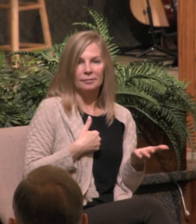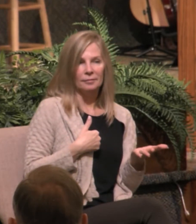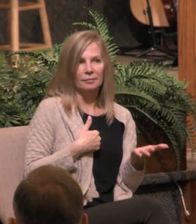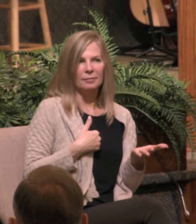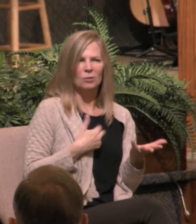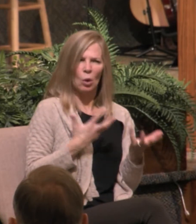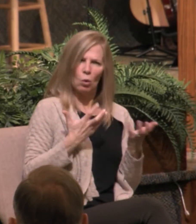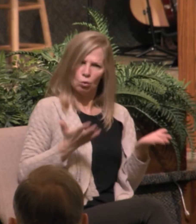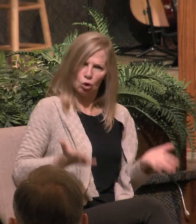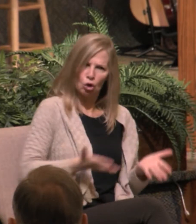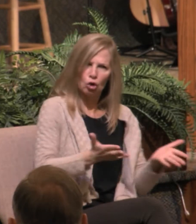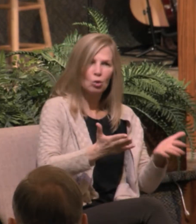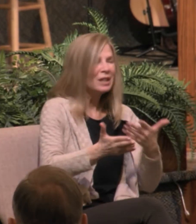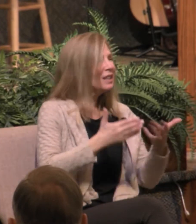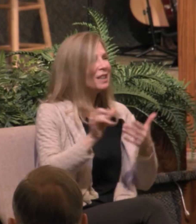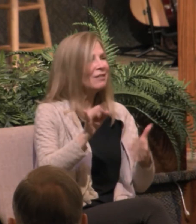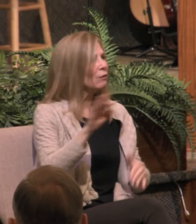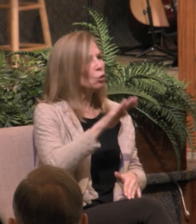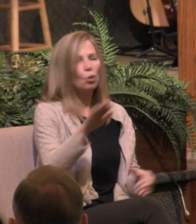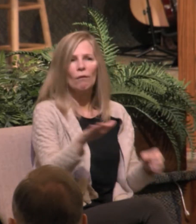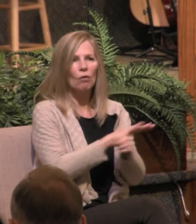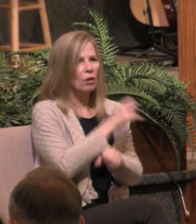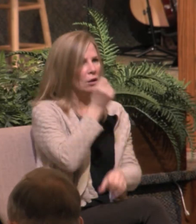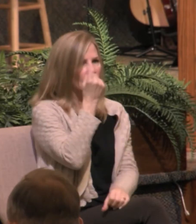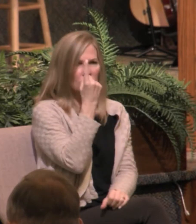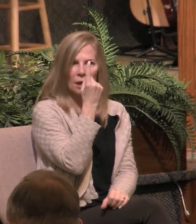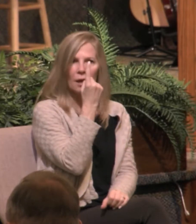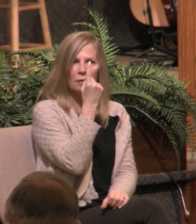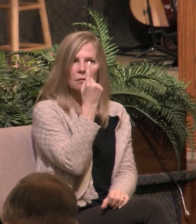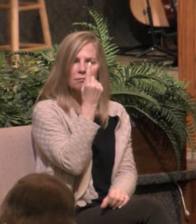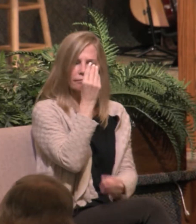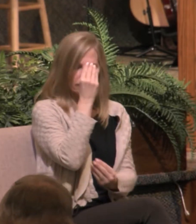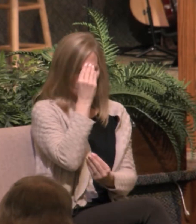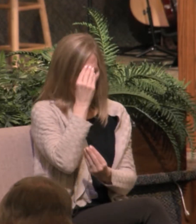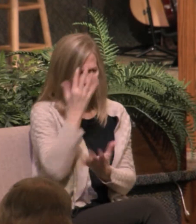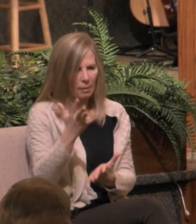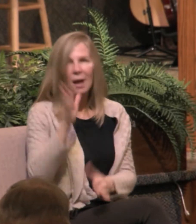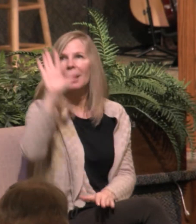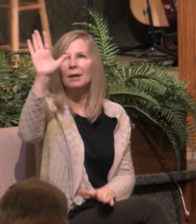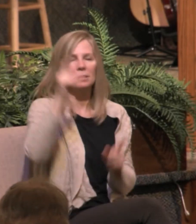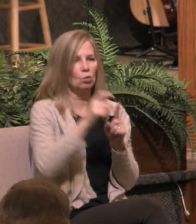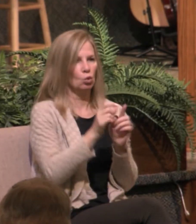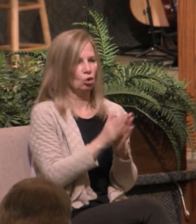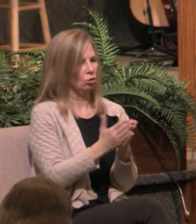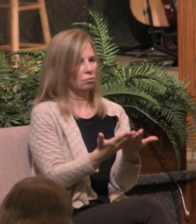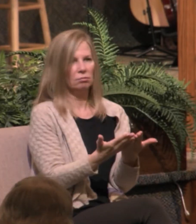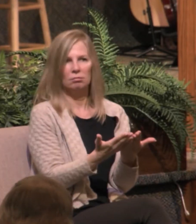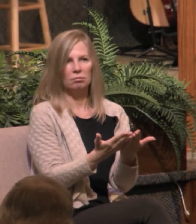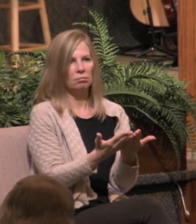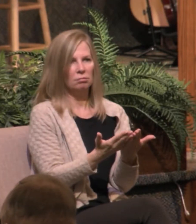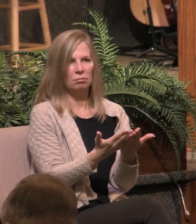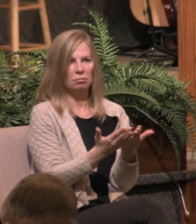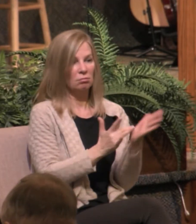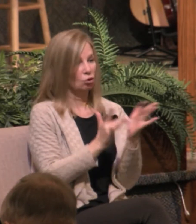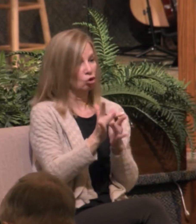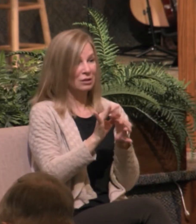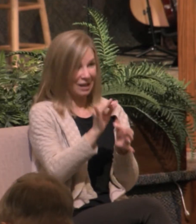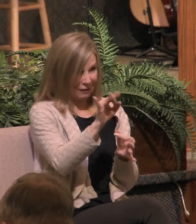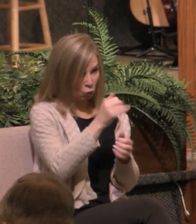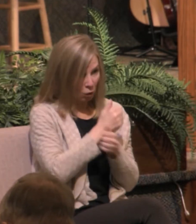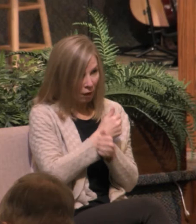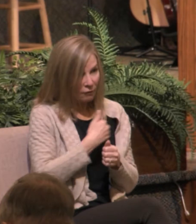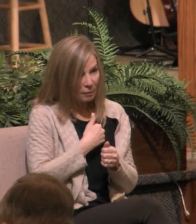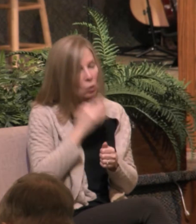let me encourage you, even if you don't fully understand, obey God's word, every bit of it. Jesus said, if you love me, you'll keep